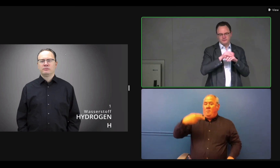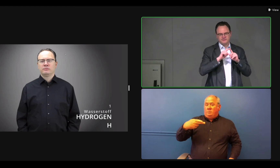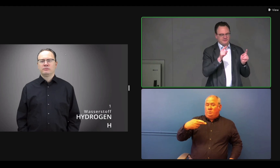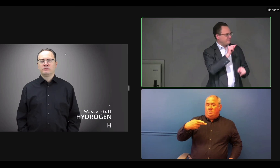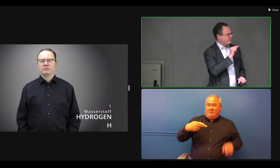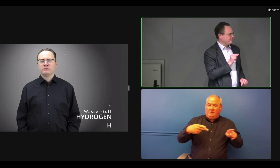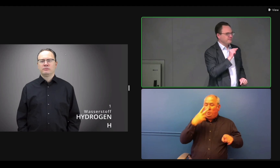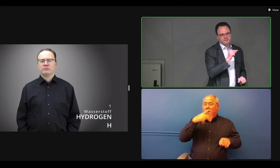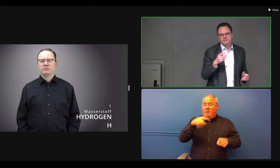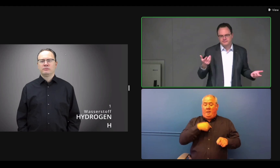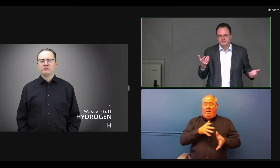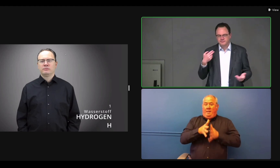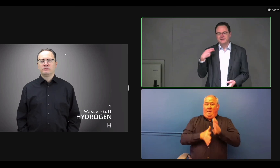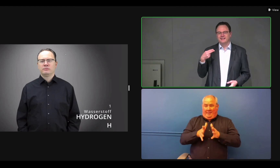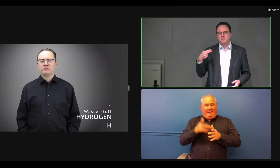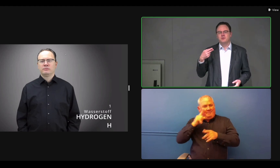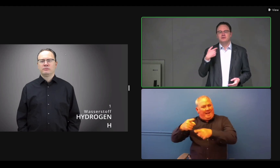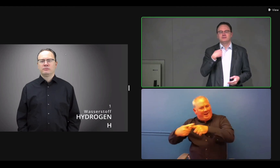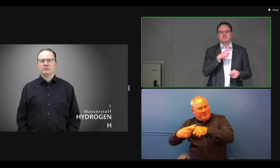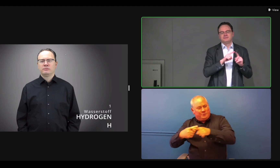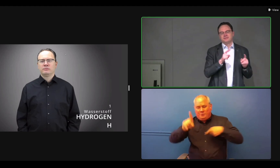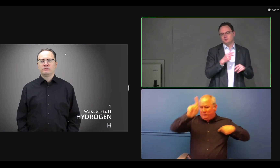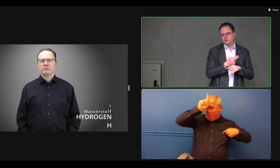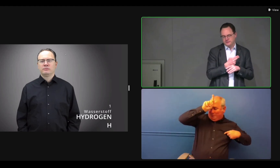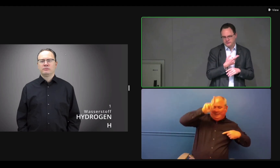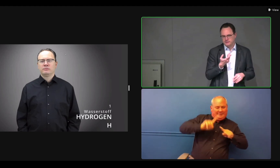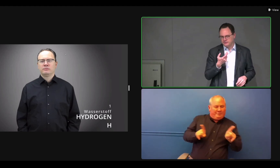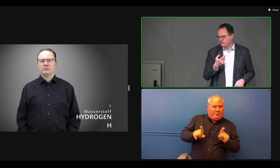and as I mentioned, the symbol there at the bottom.